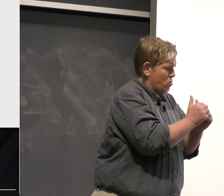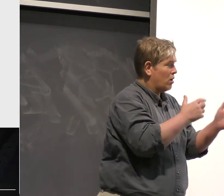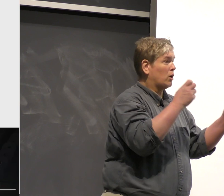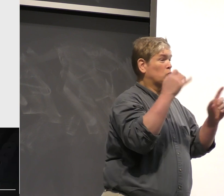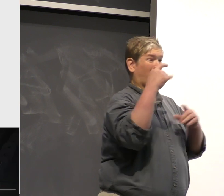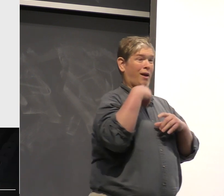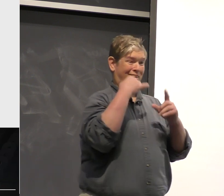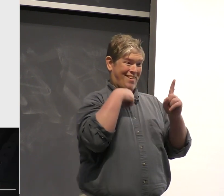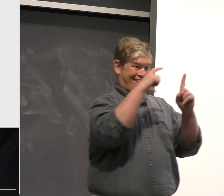it?